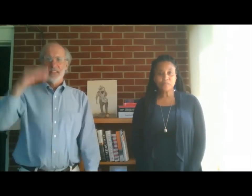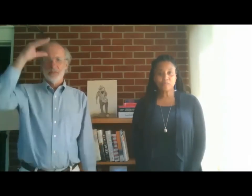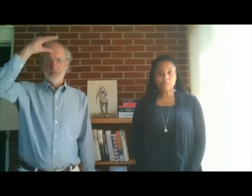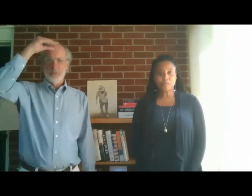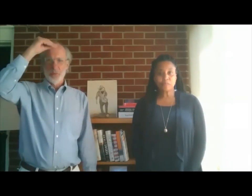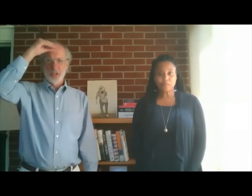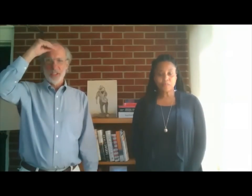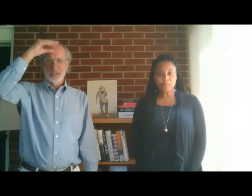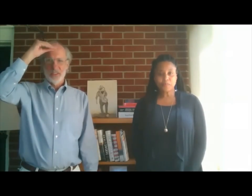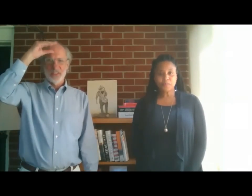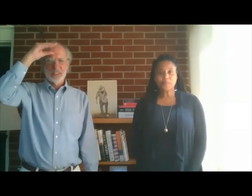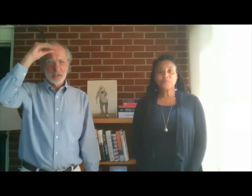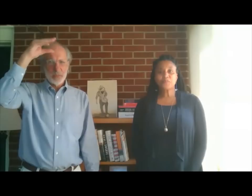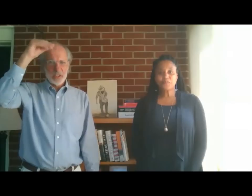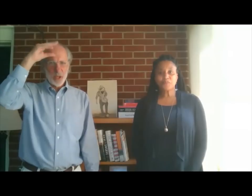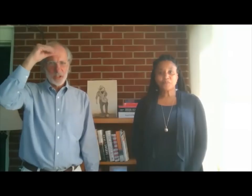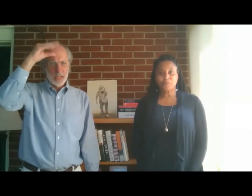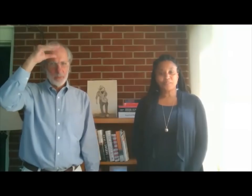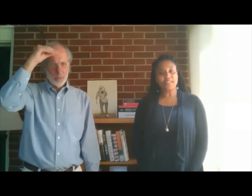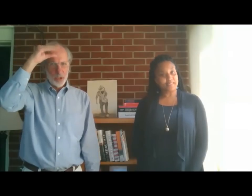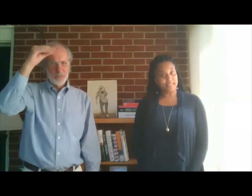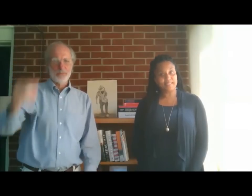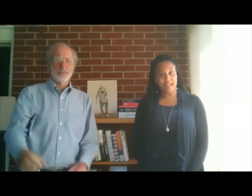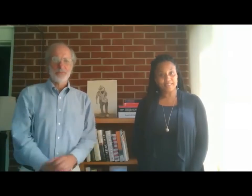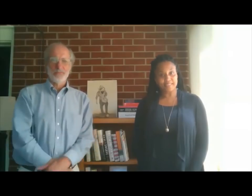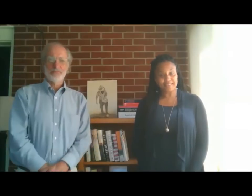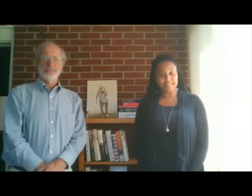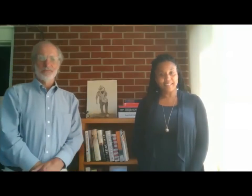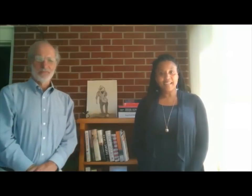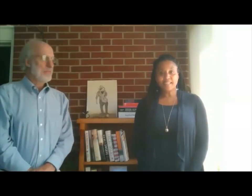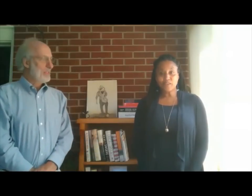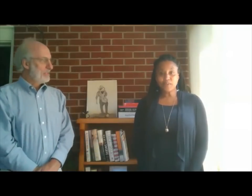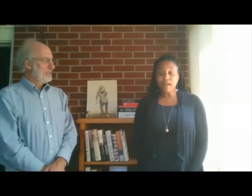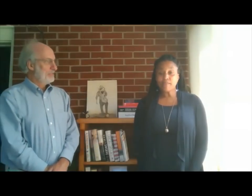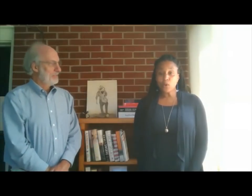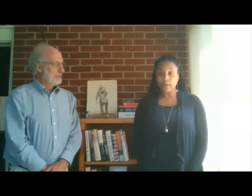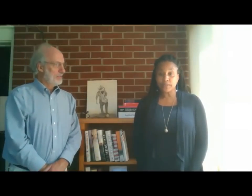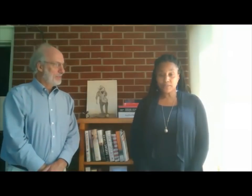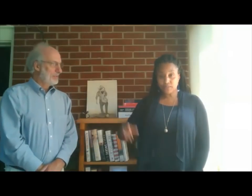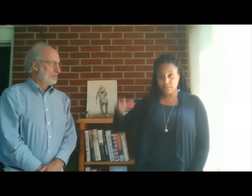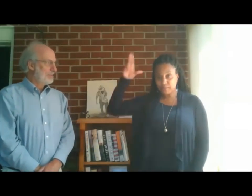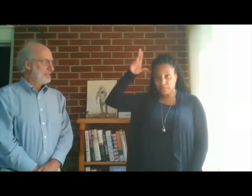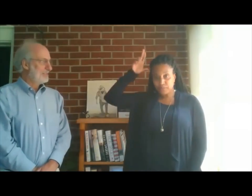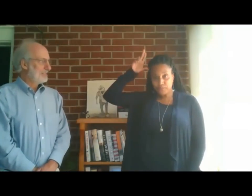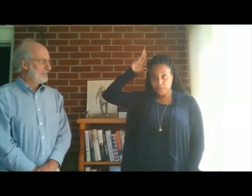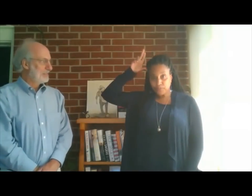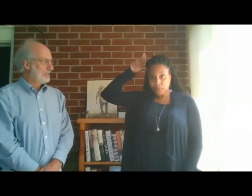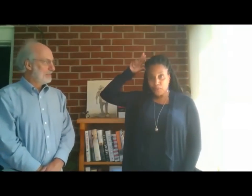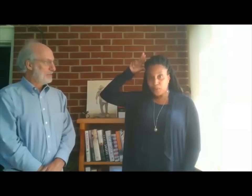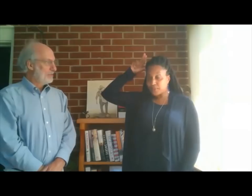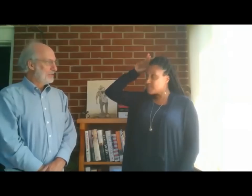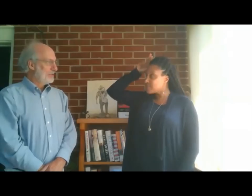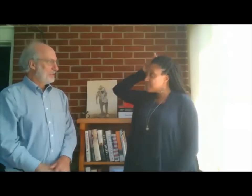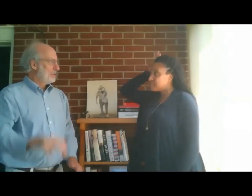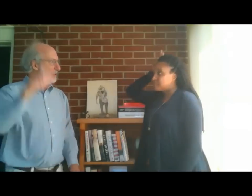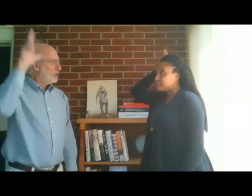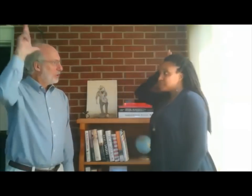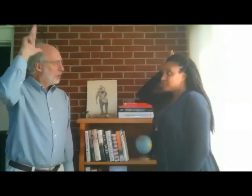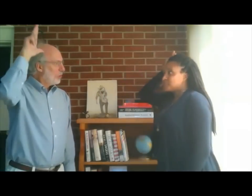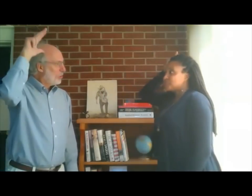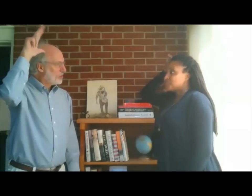It's like boy. It's like the baseball cap. Boy. Exactly. Then we have horse.